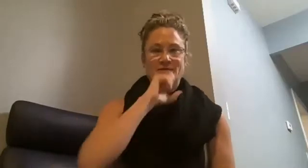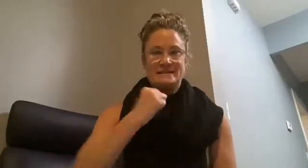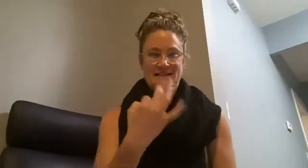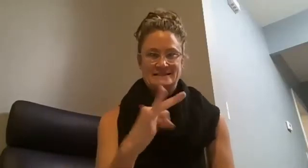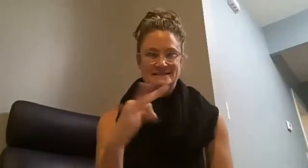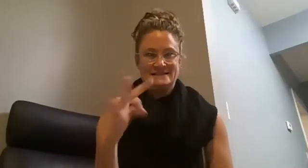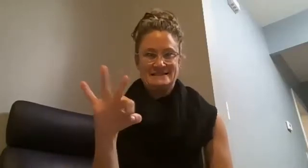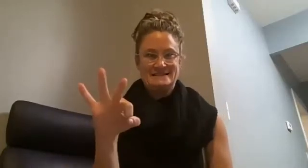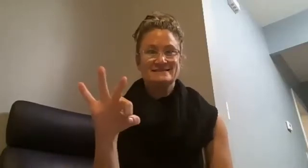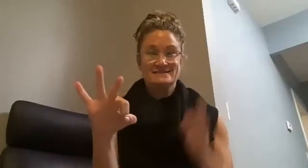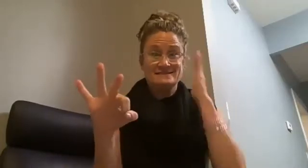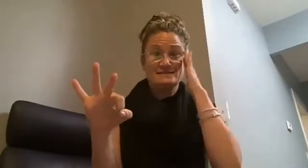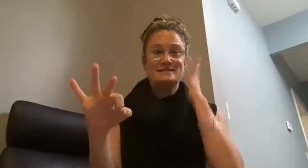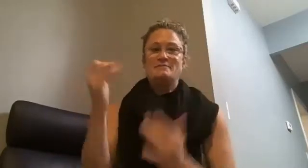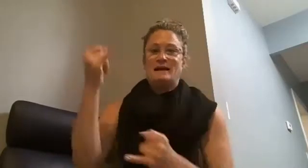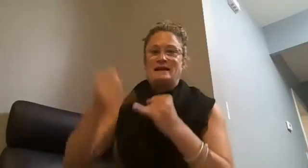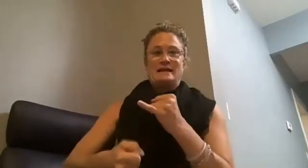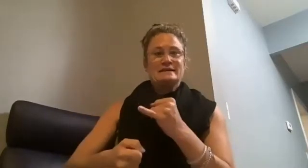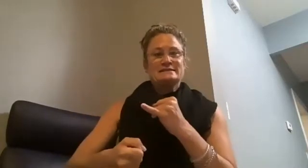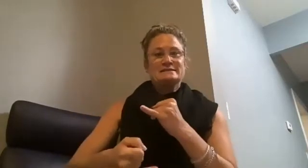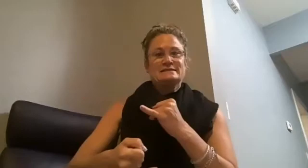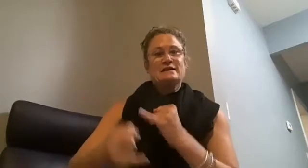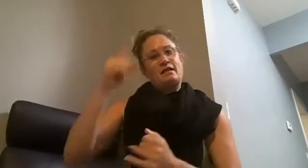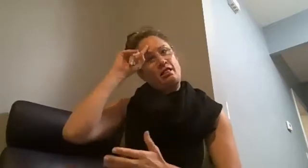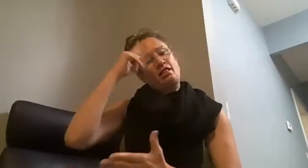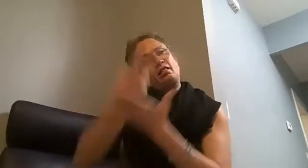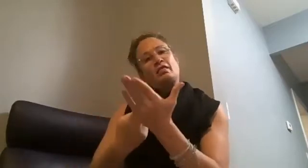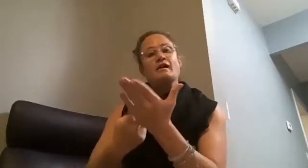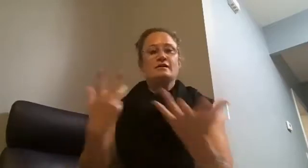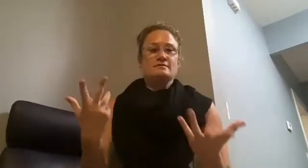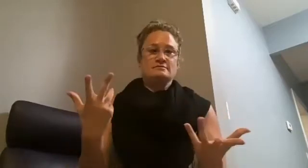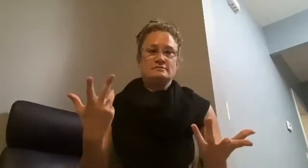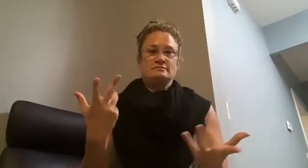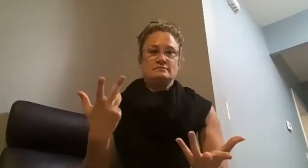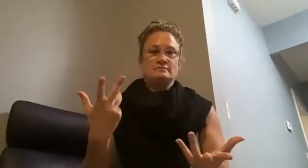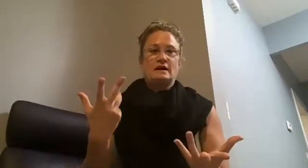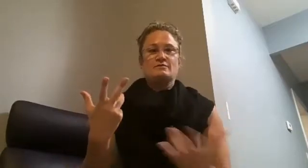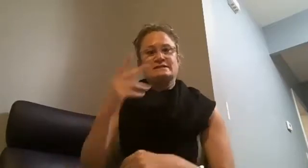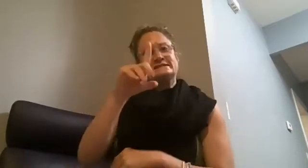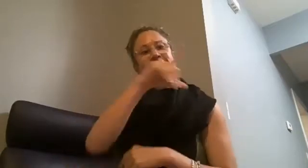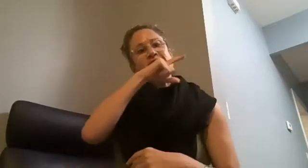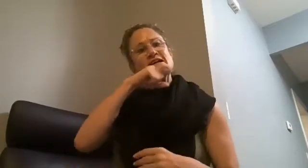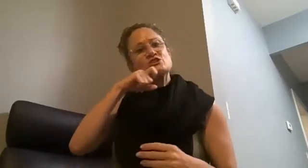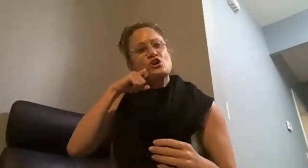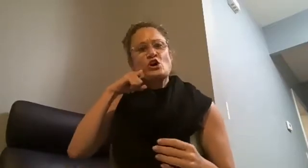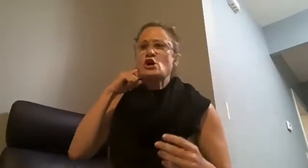came out of what I'm hoping was my last blackout. I was at that time face down in the Mojave Desert, dressed like Mickey Mouse. I